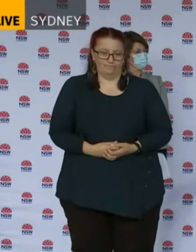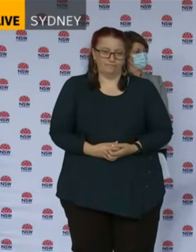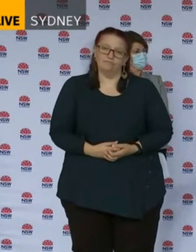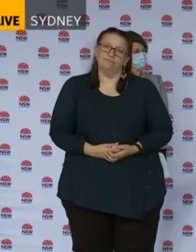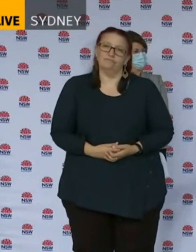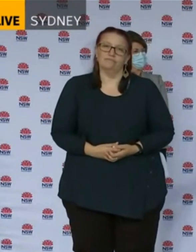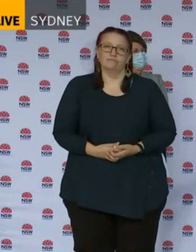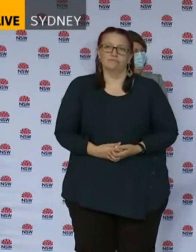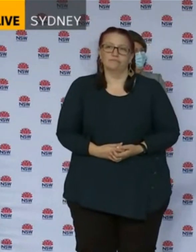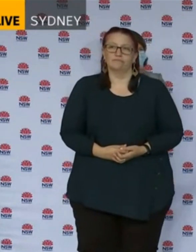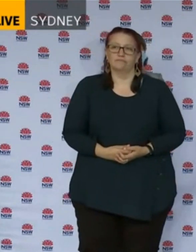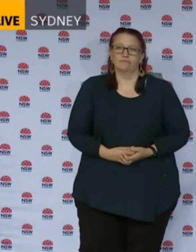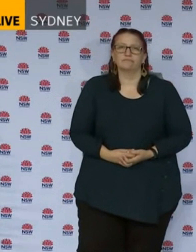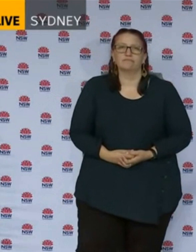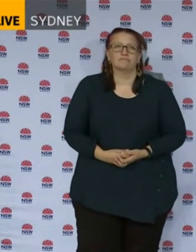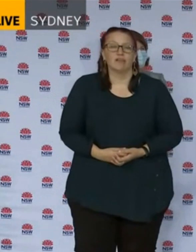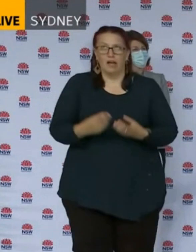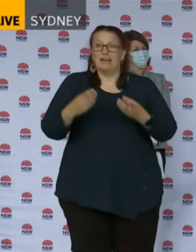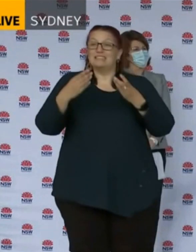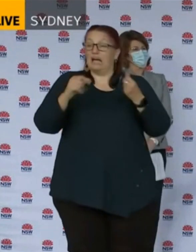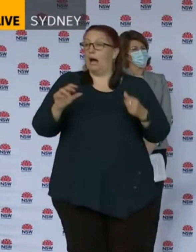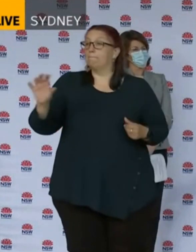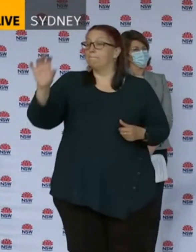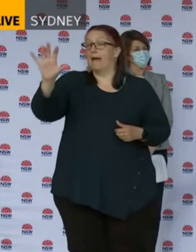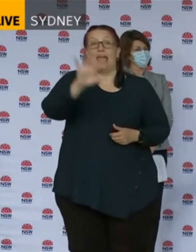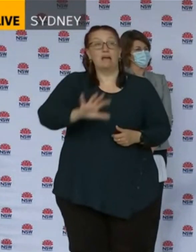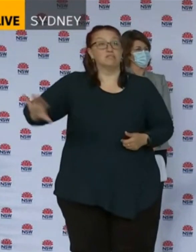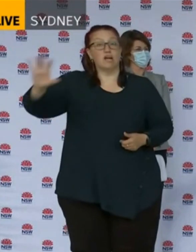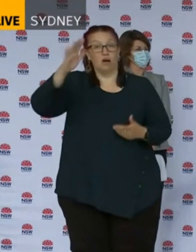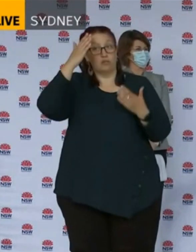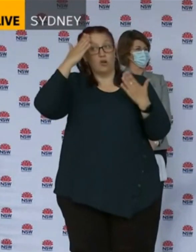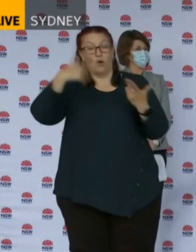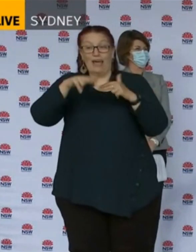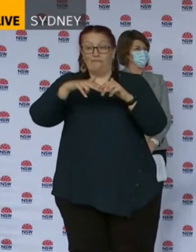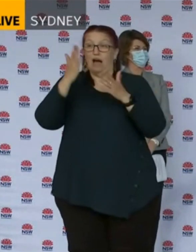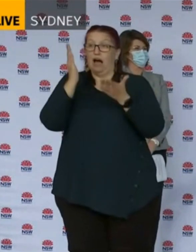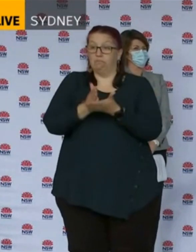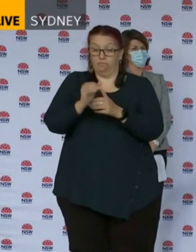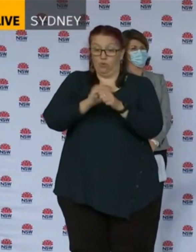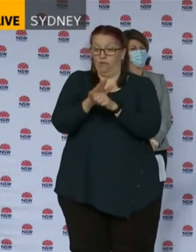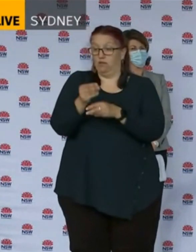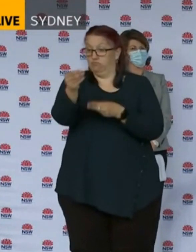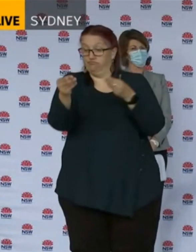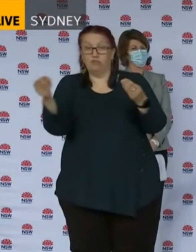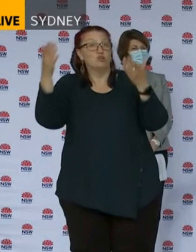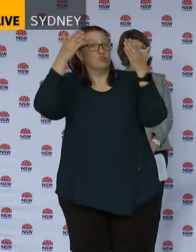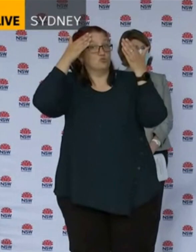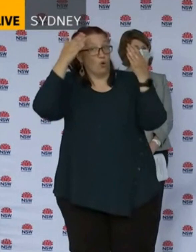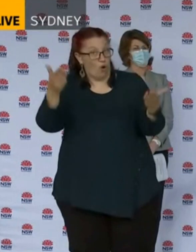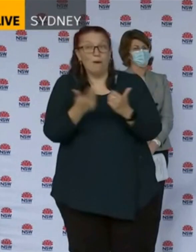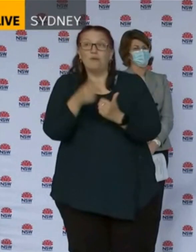describe areas where we don't necessarily know that there's been transmission occurred, but we do know there's been infectious cases present